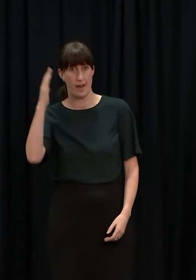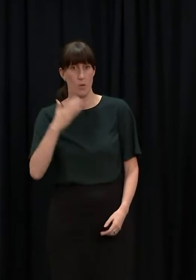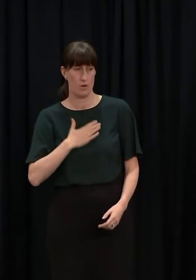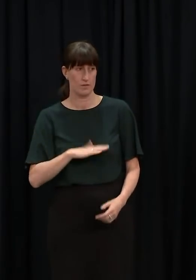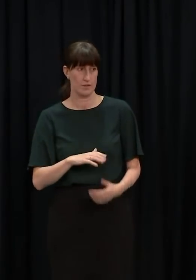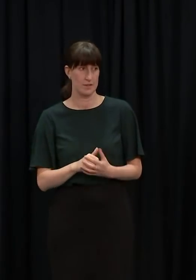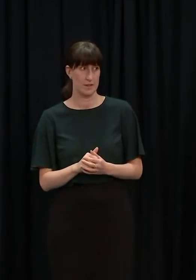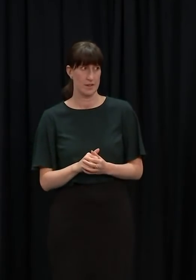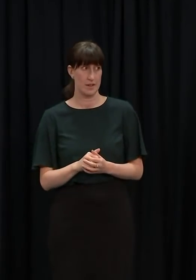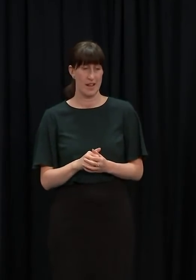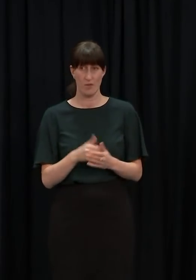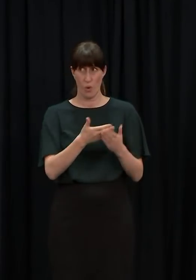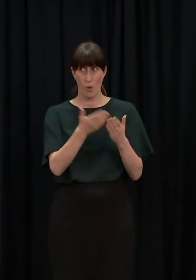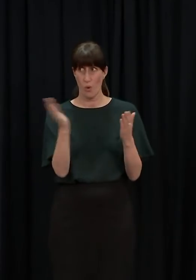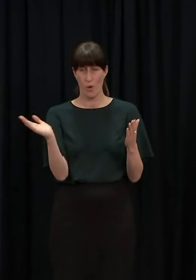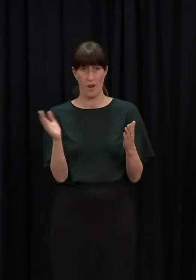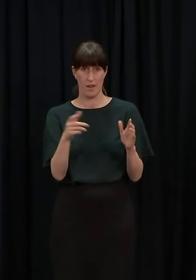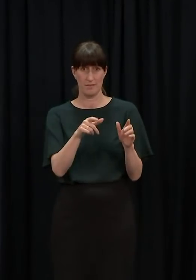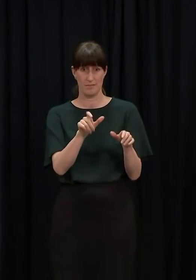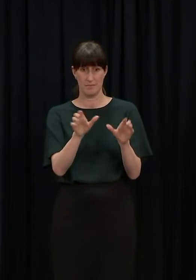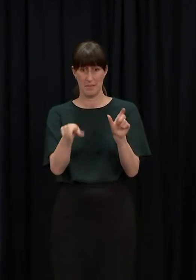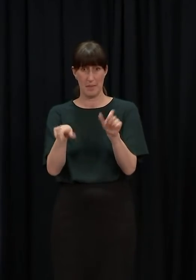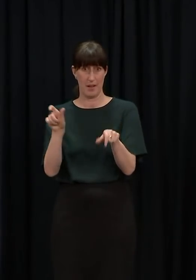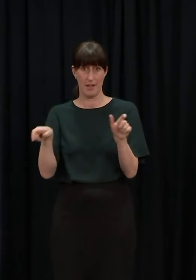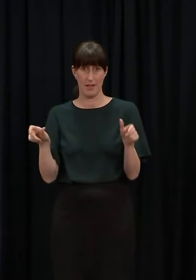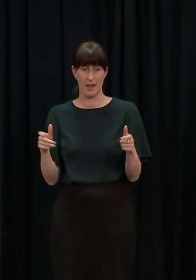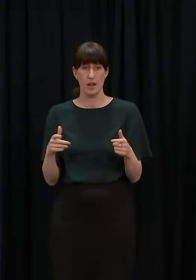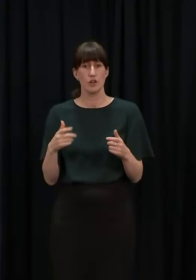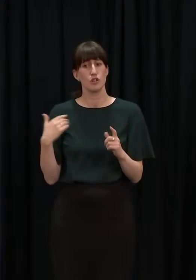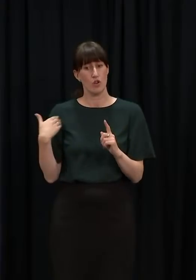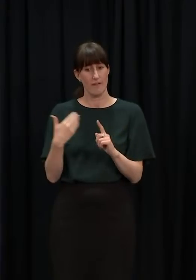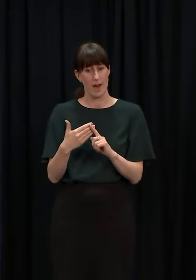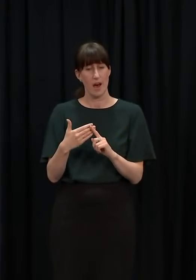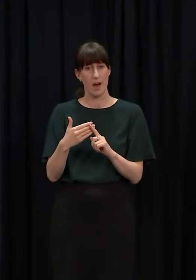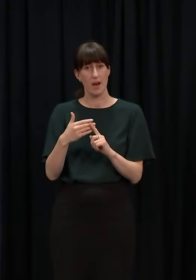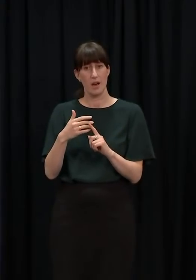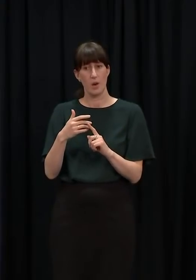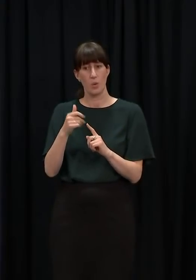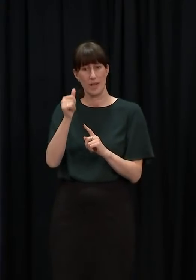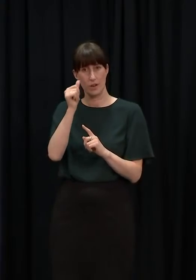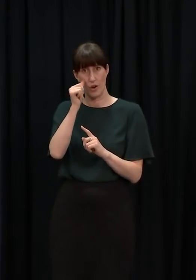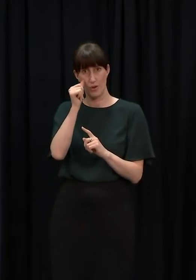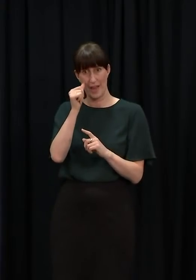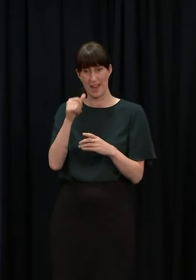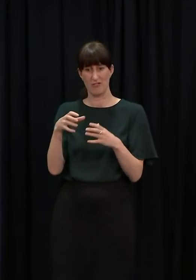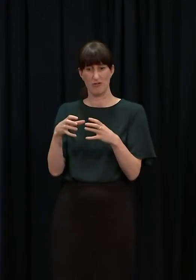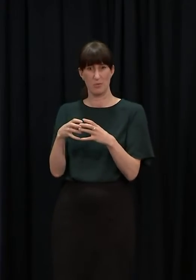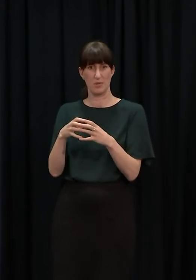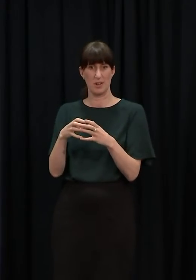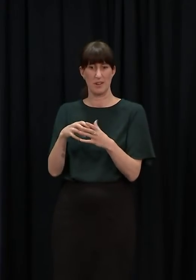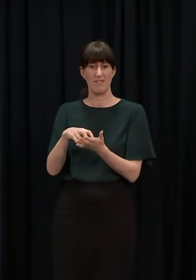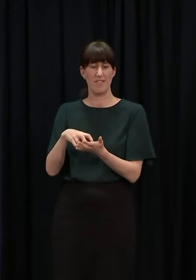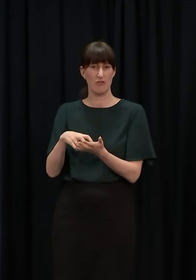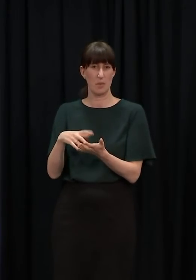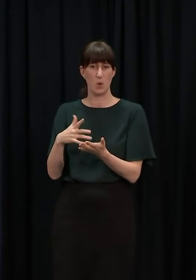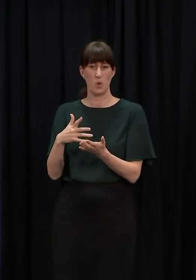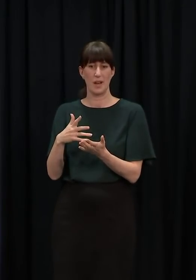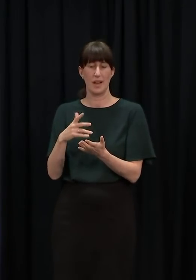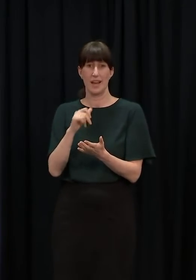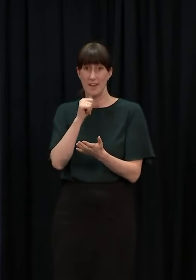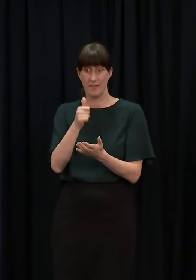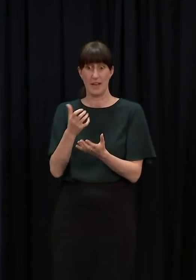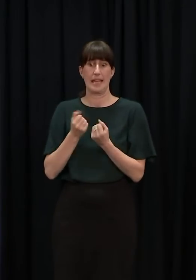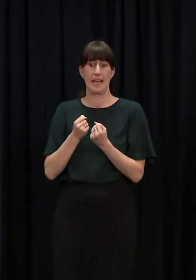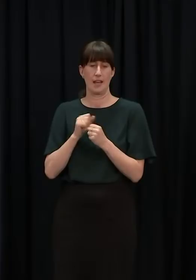groups, which is why it's pleasing to see so far the group that we know is one of the most vulnerable for poor outcomes from COVID-19, people